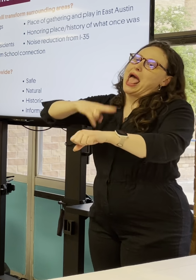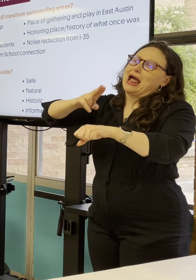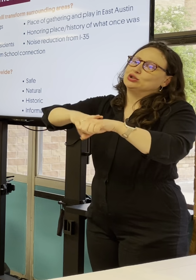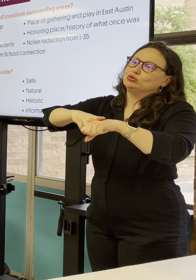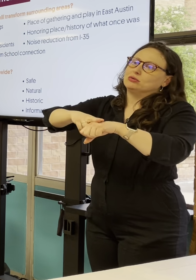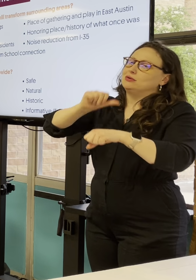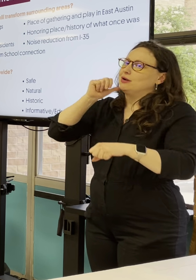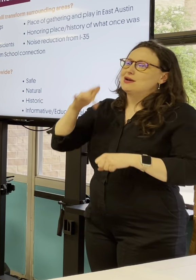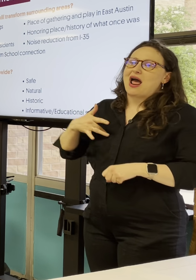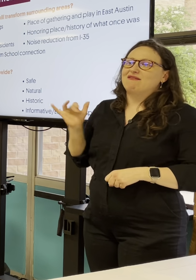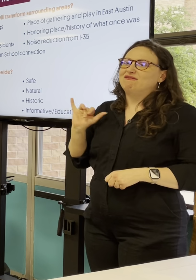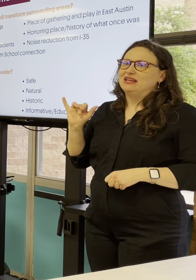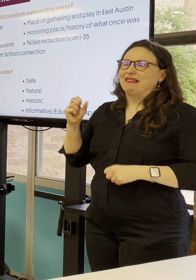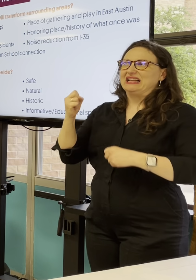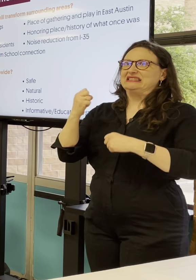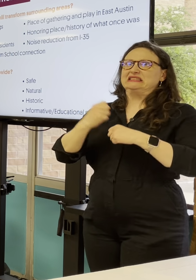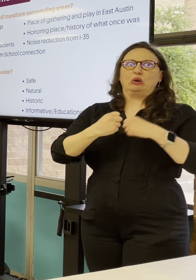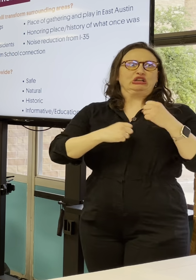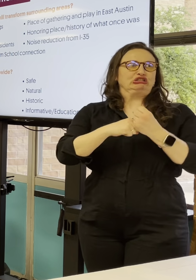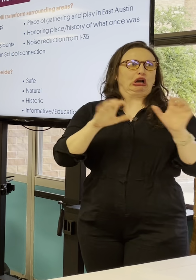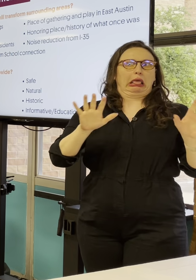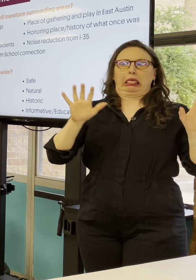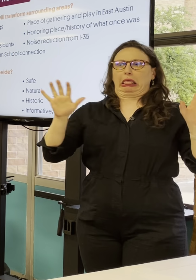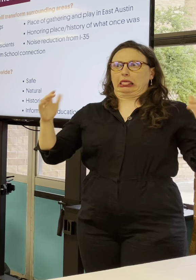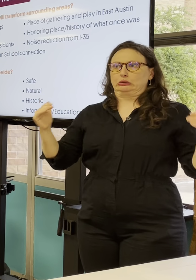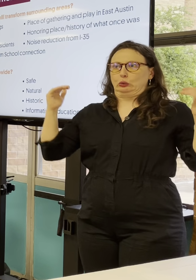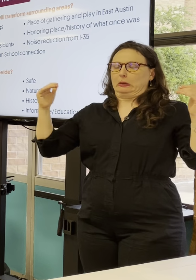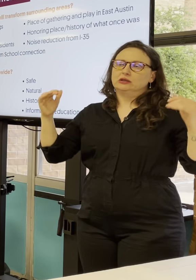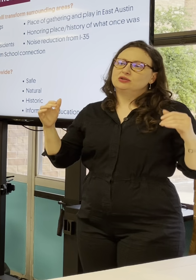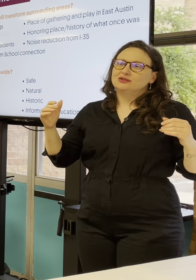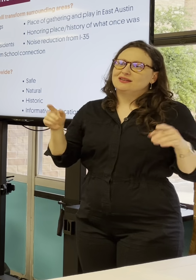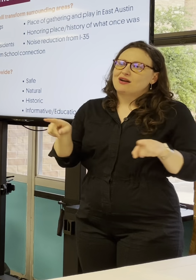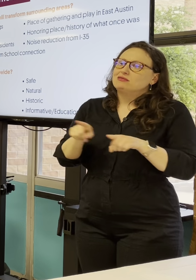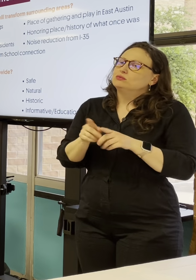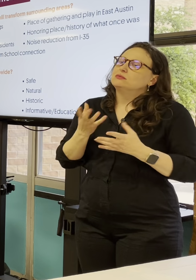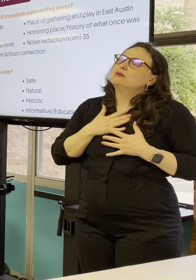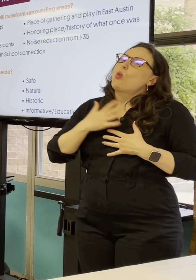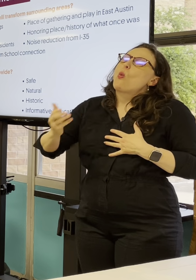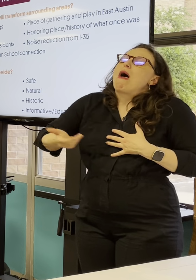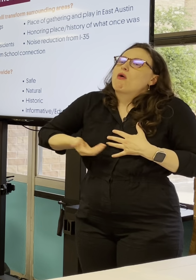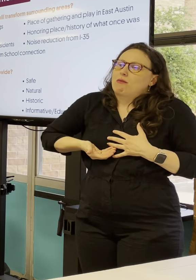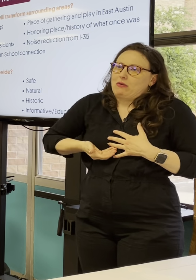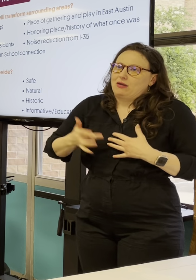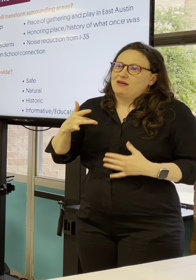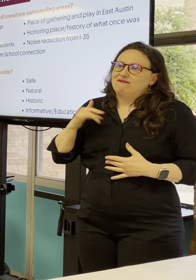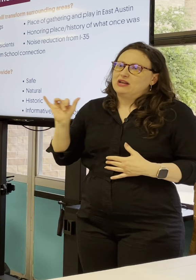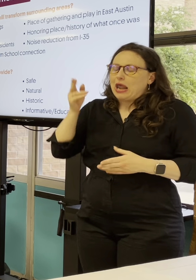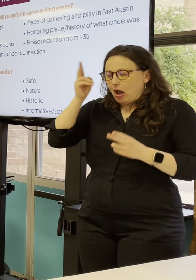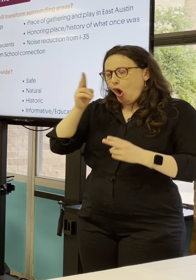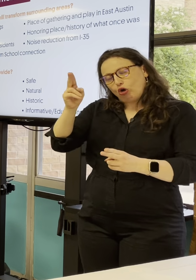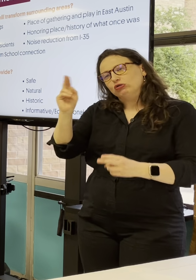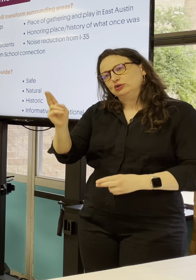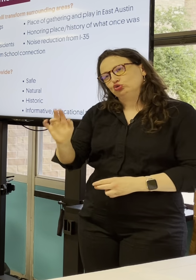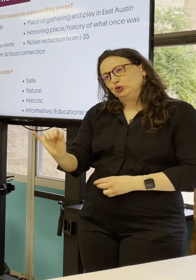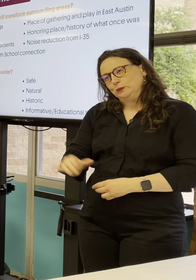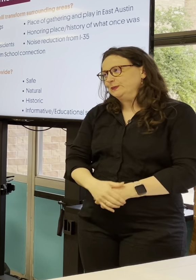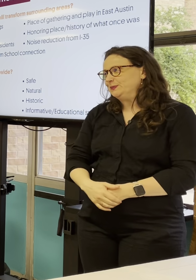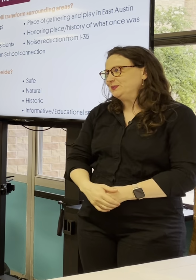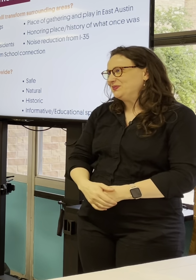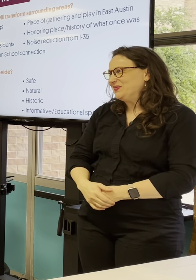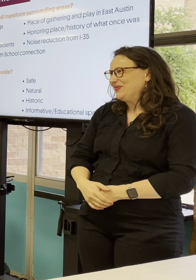doesn't feel too structured. And then more importantly, that it's welcoming and that it seems like it's something honoring the history.